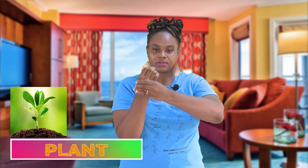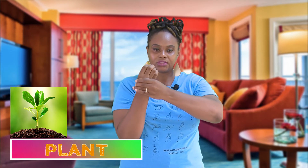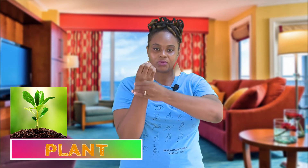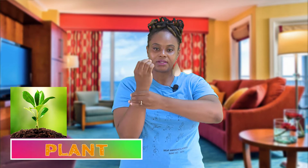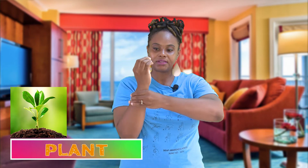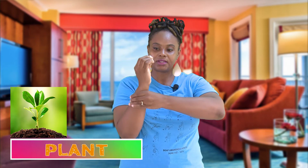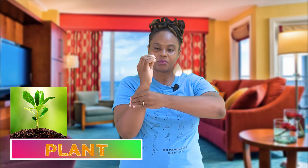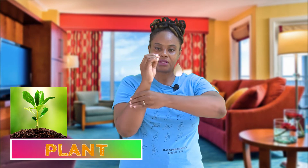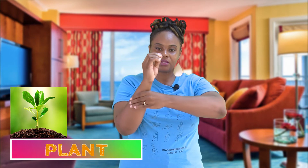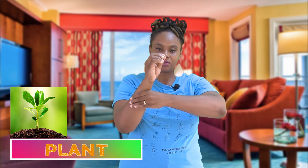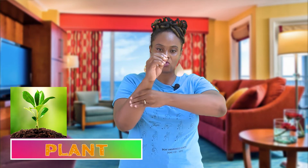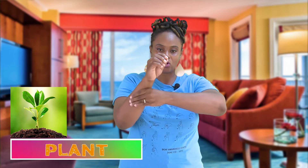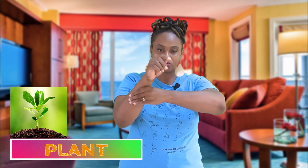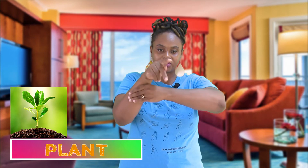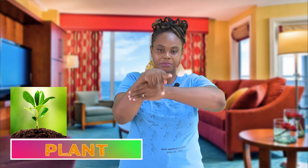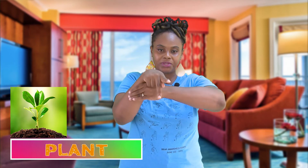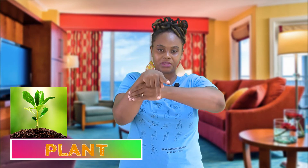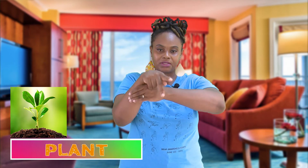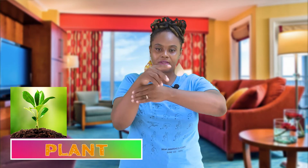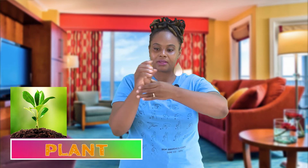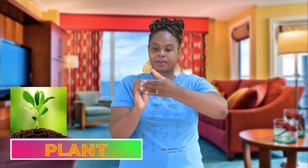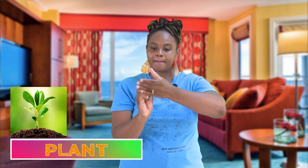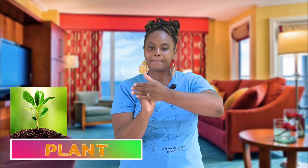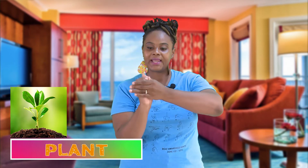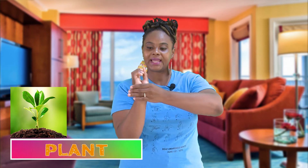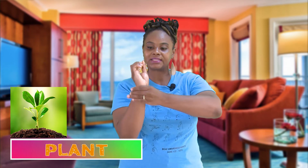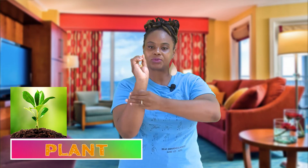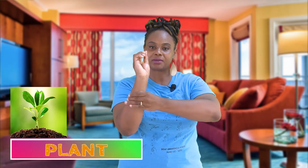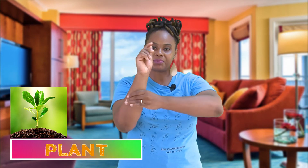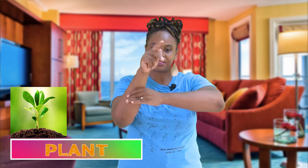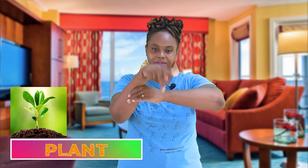this one, and we go out with a P. Plant with a P.